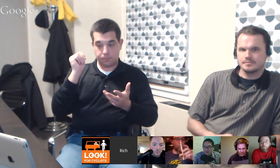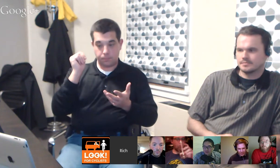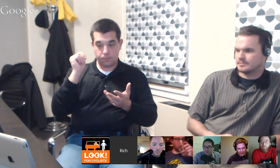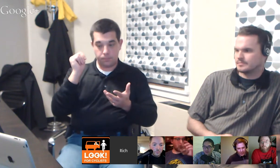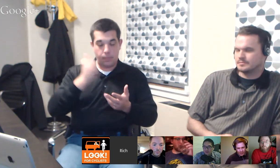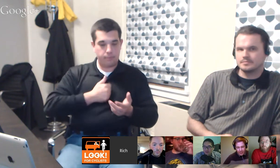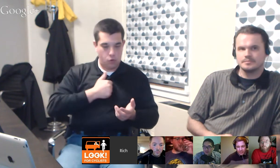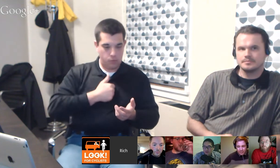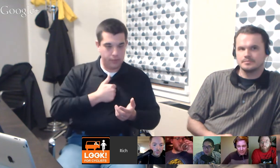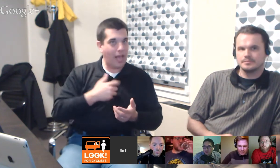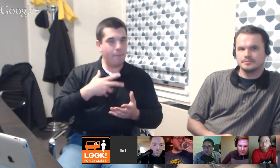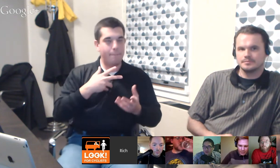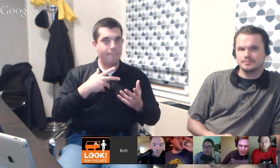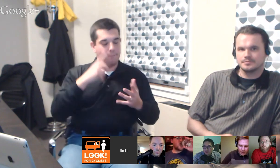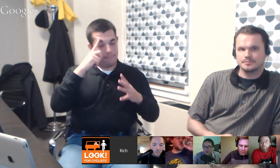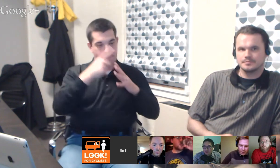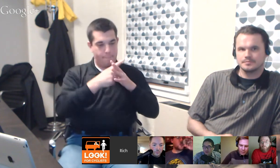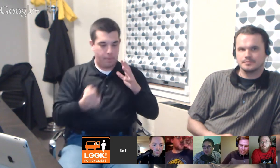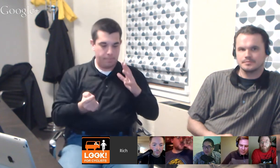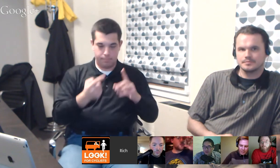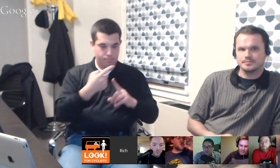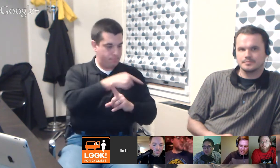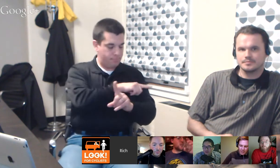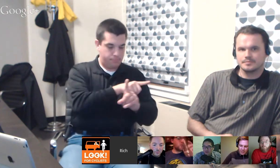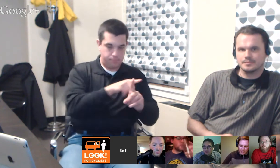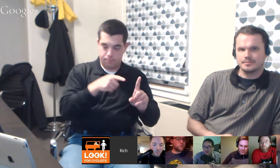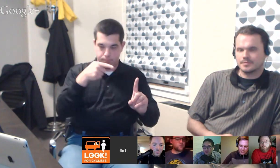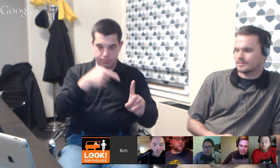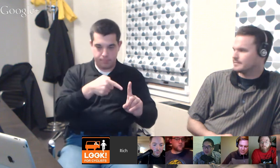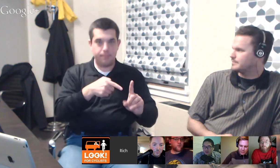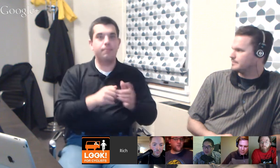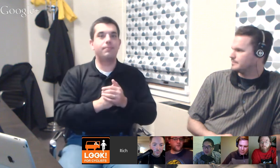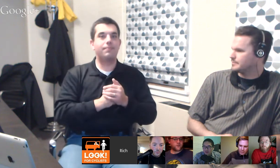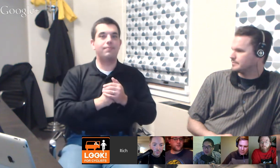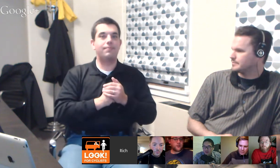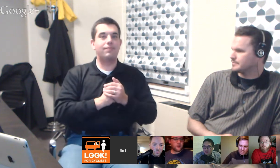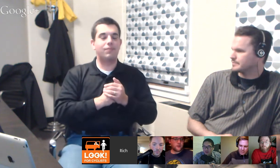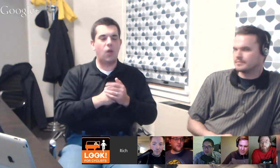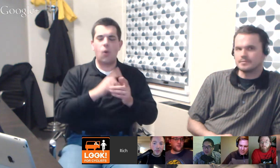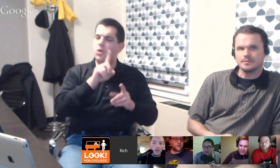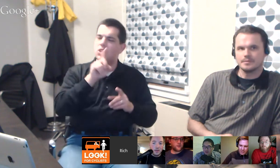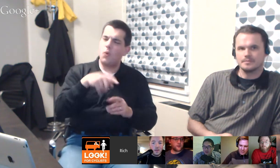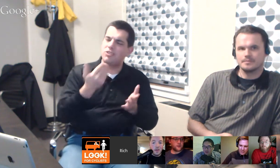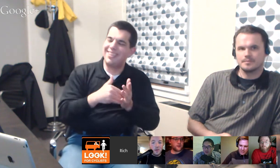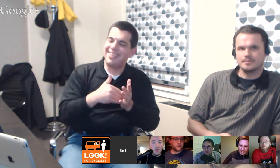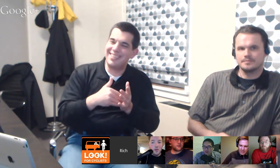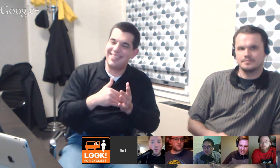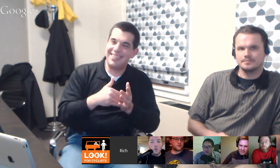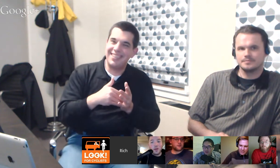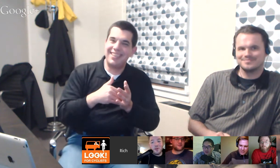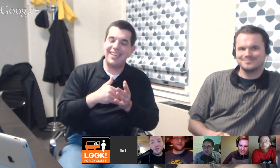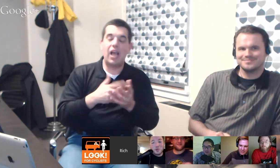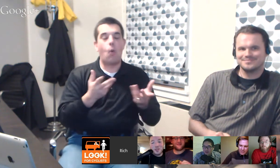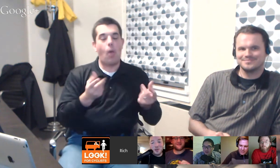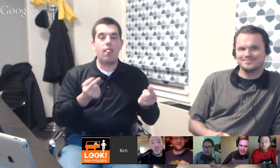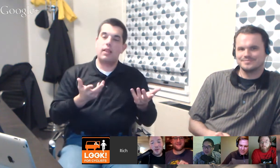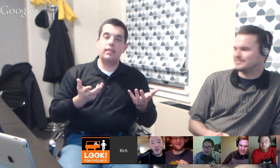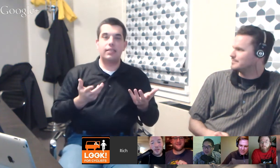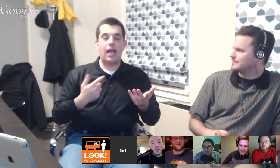I'm sorry, I got off track here, but what was the Well, I